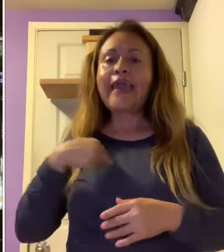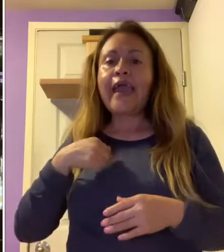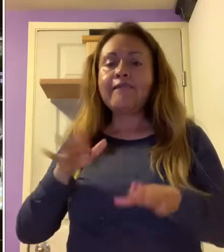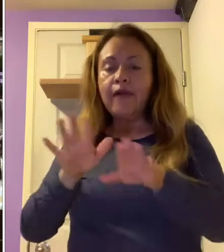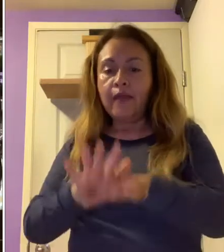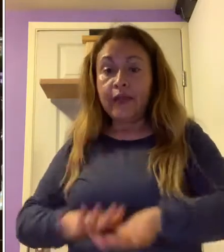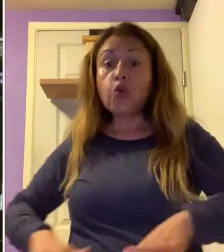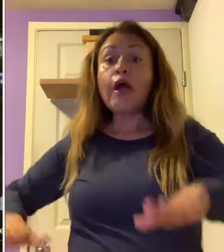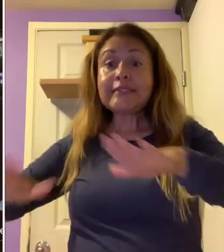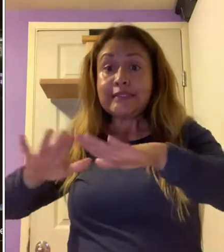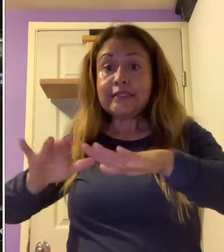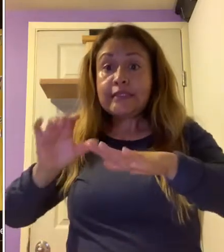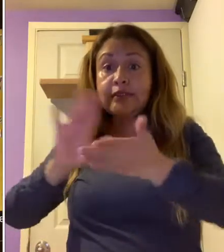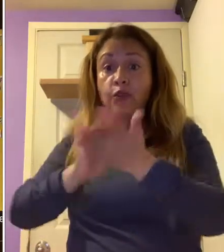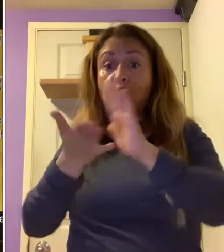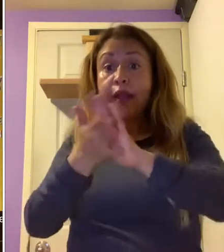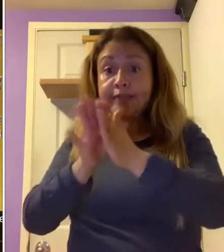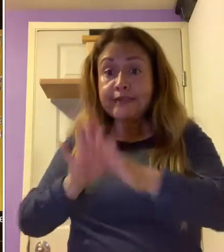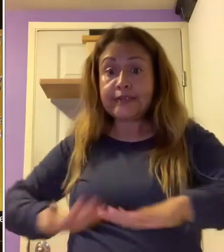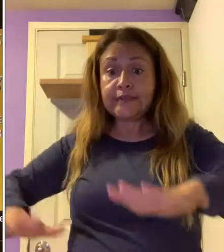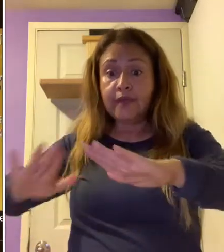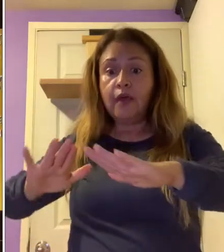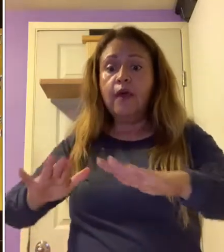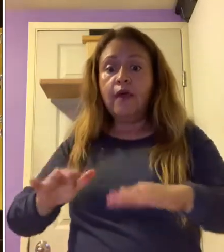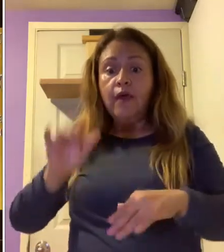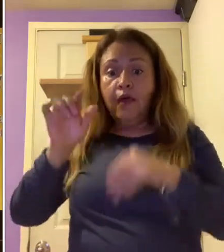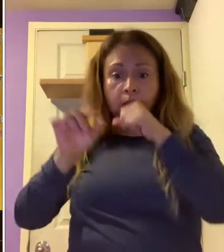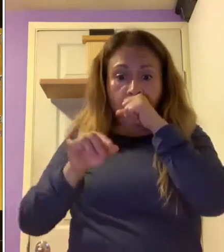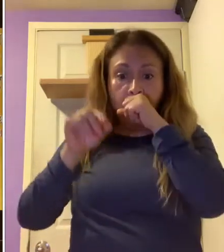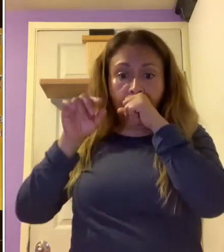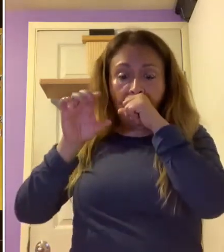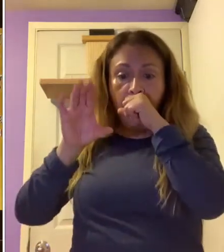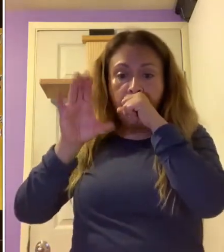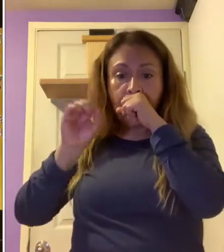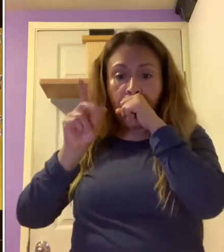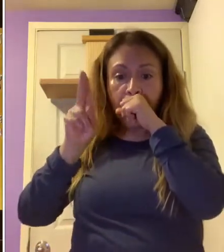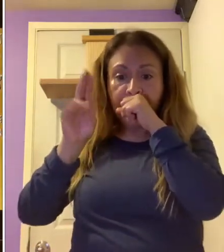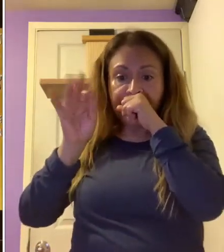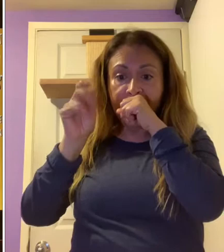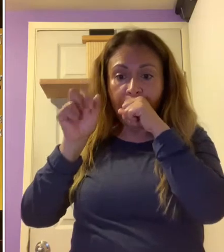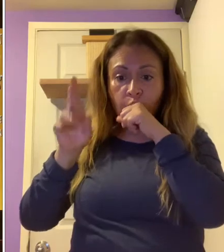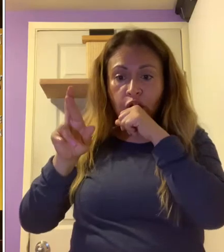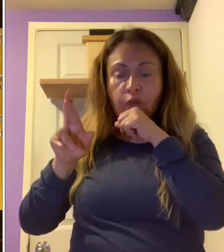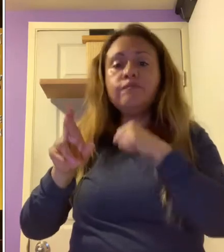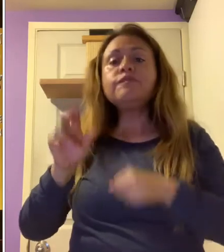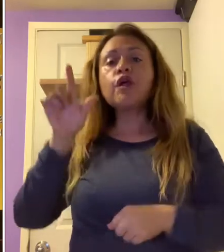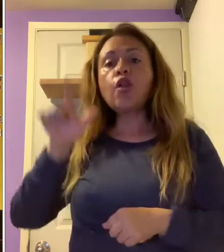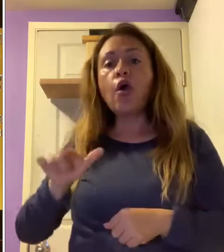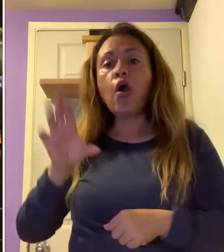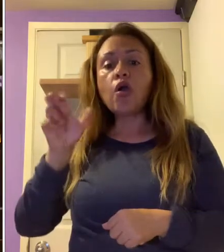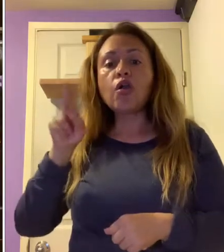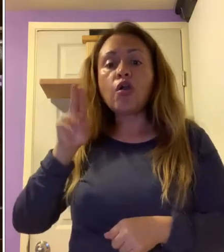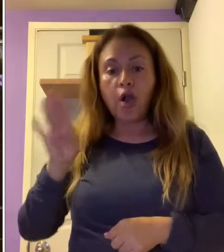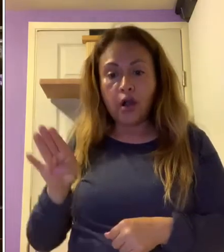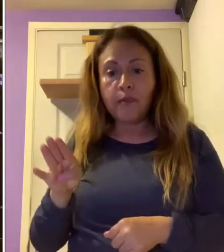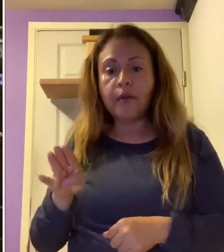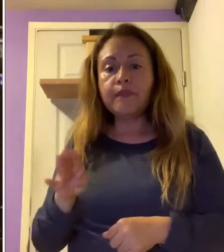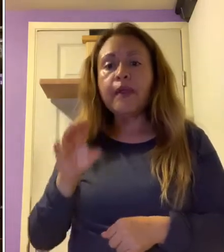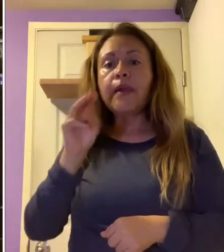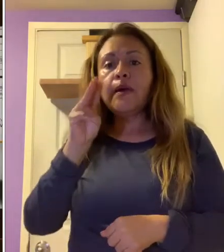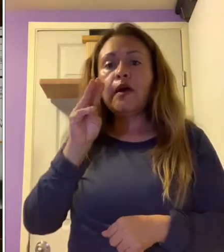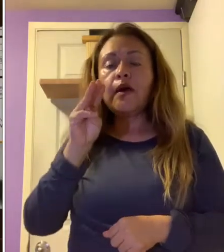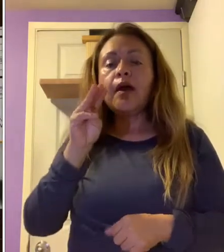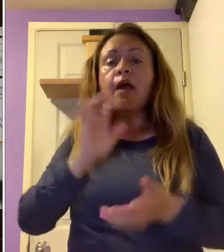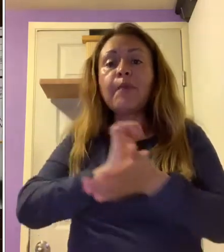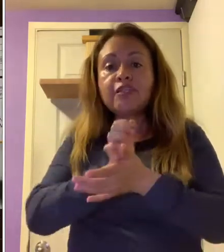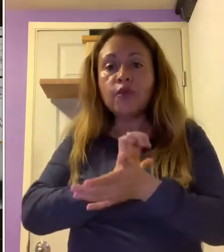pizza. They just have the crust. But cauliflower, I know it's confusing. Cauliflower, low-carb. Cauliflower, not low-carb. This is amazing, you guys. It's